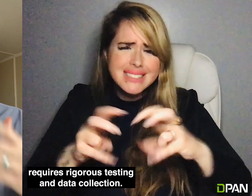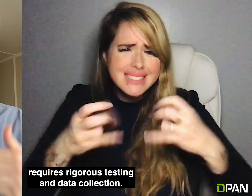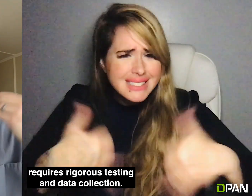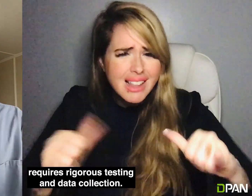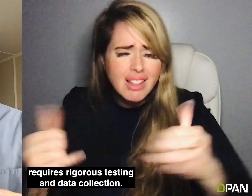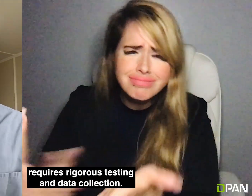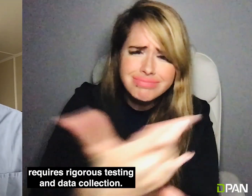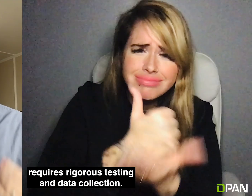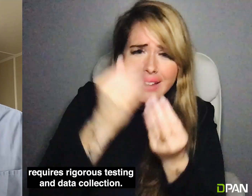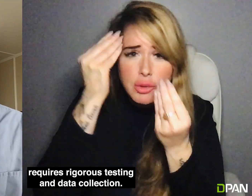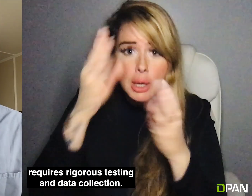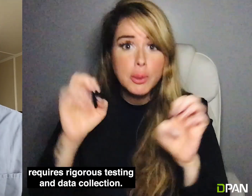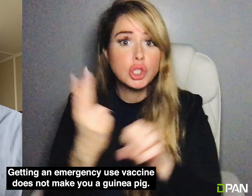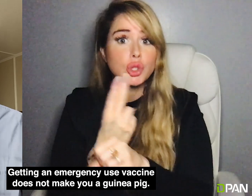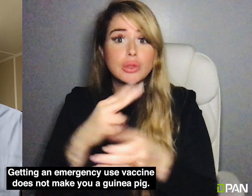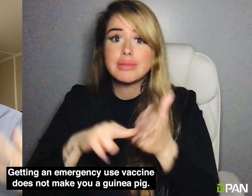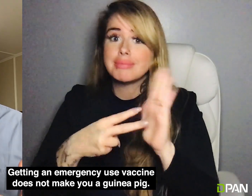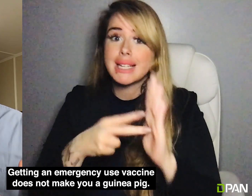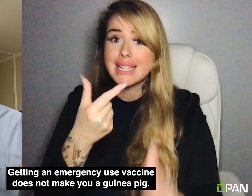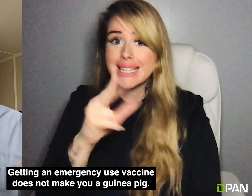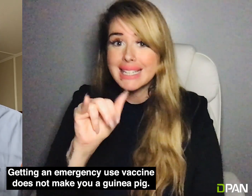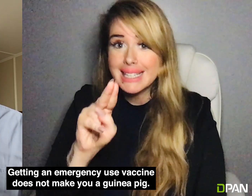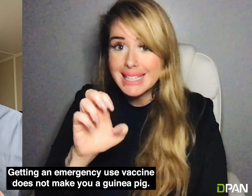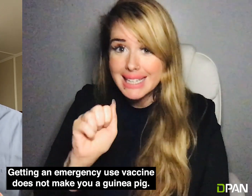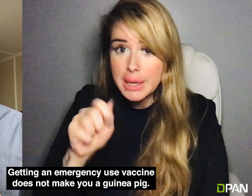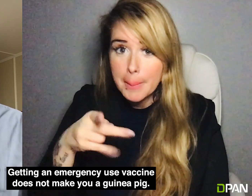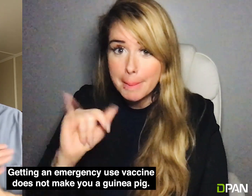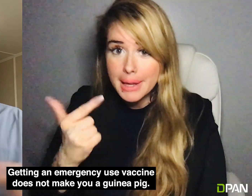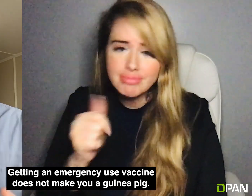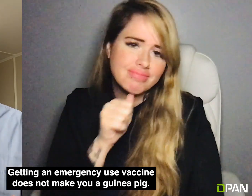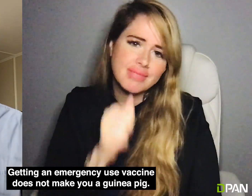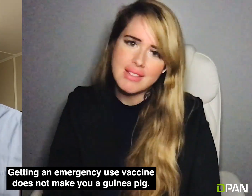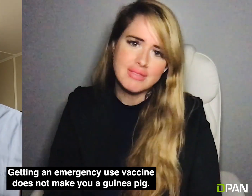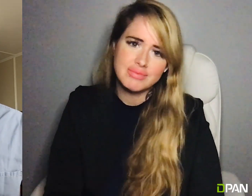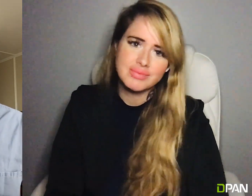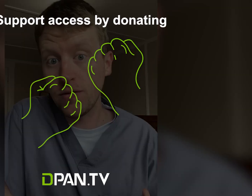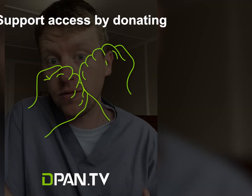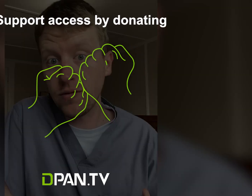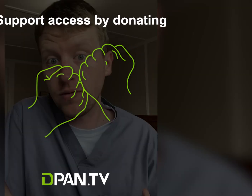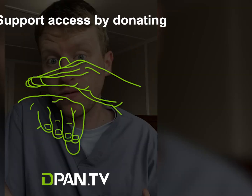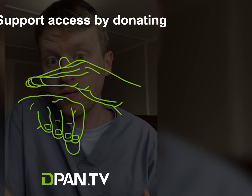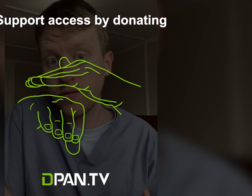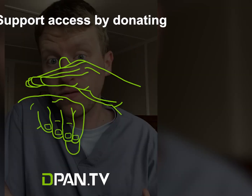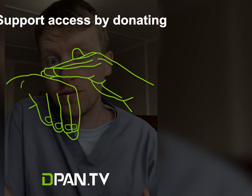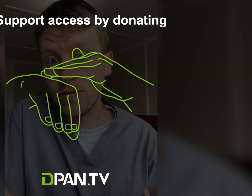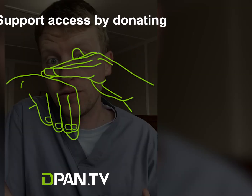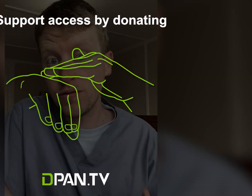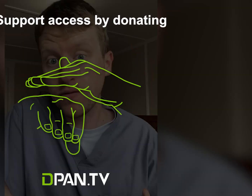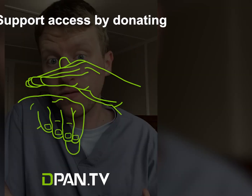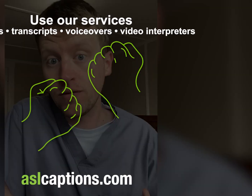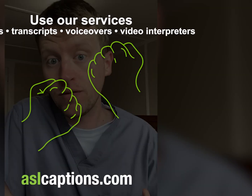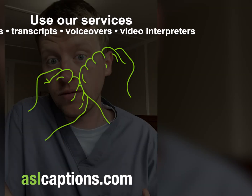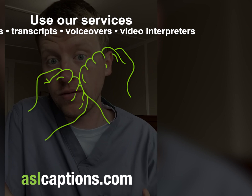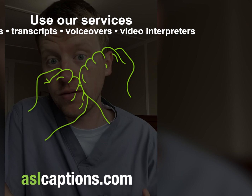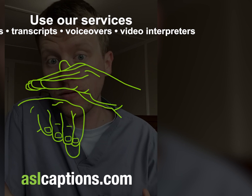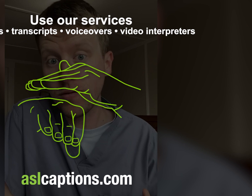approval requires rigorous testing and data collection. Getting an emergency use vaccine does not make you a guinea pig. Take care.